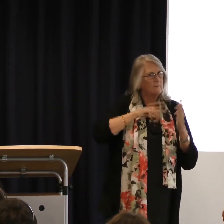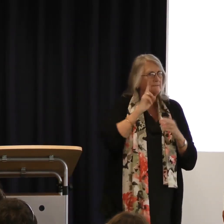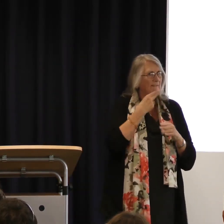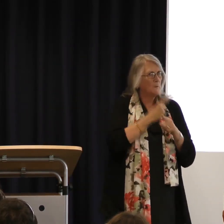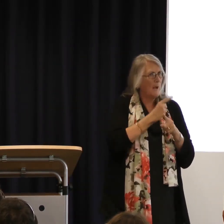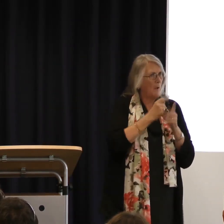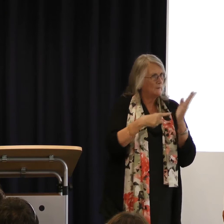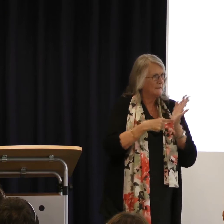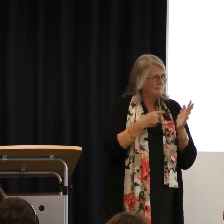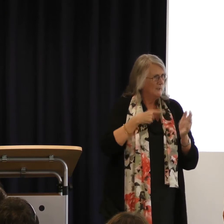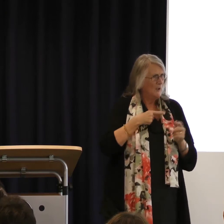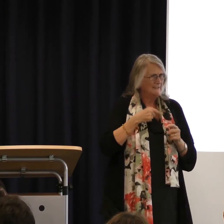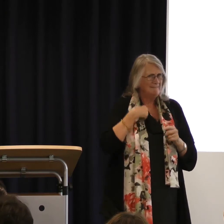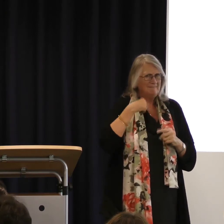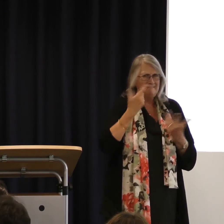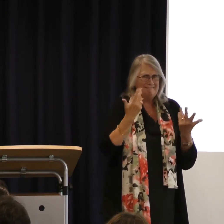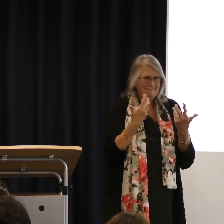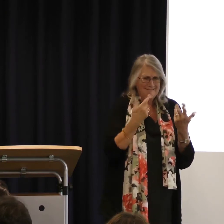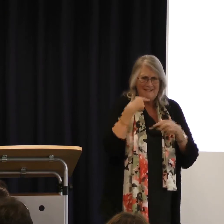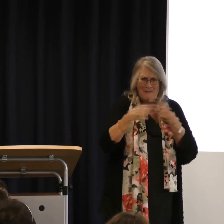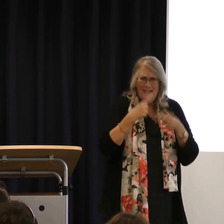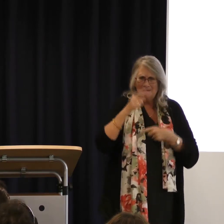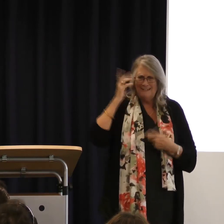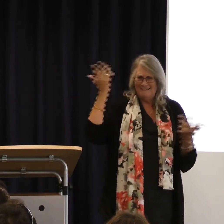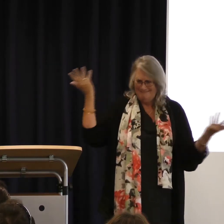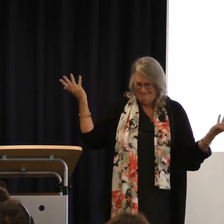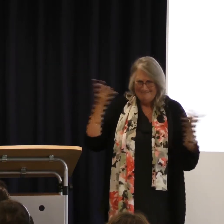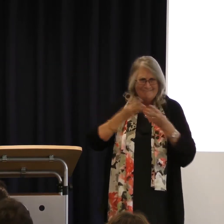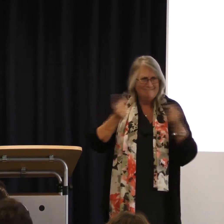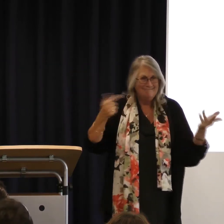I came here a couple of days ago to talk about,